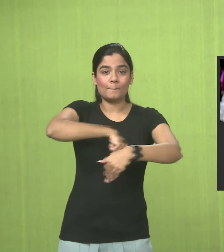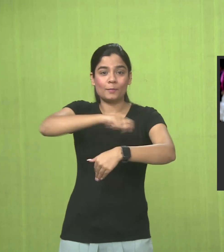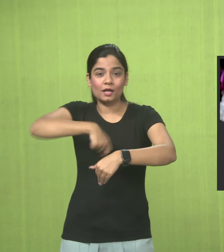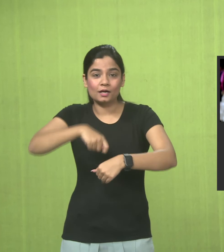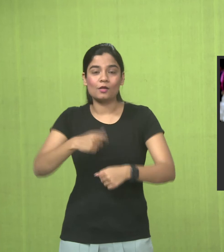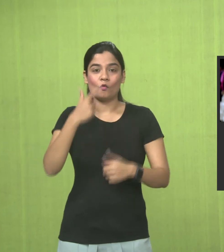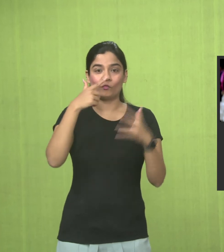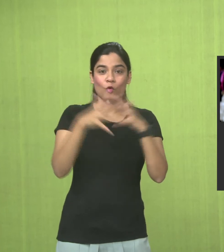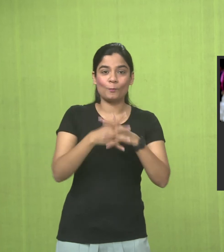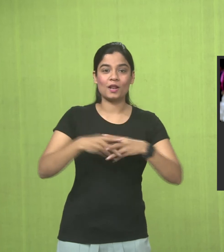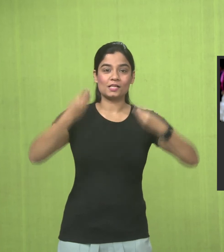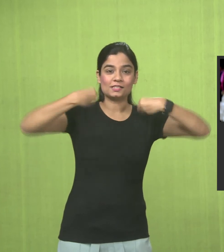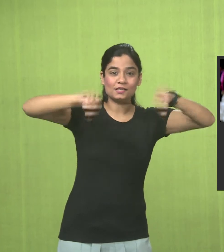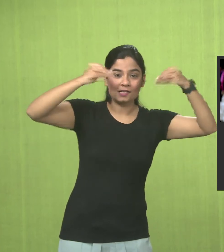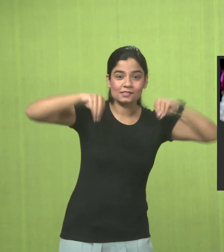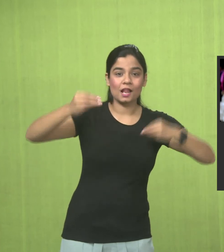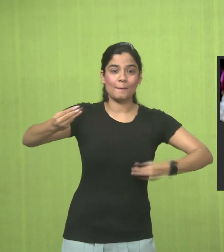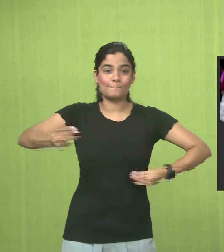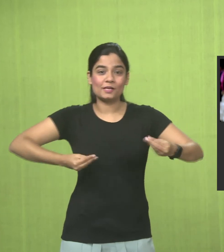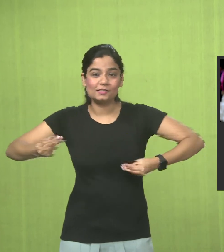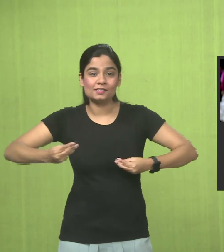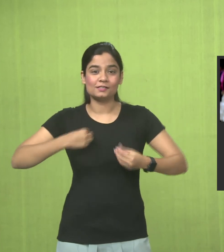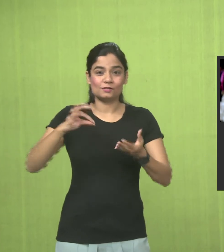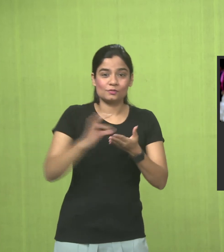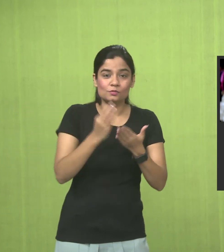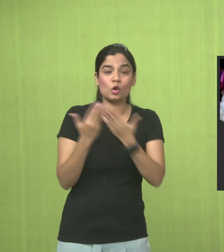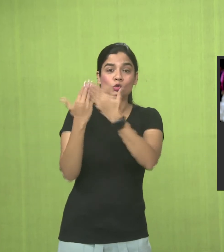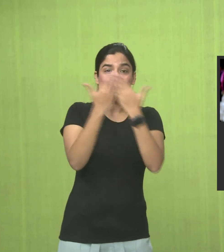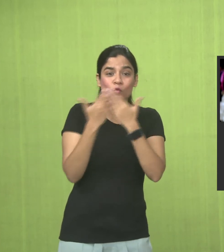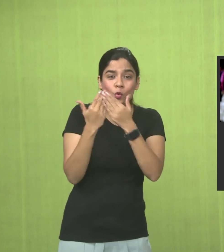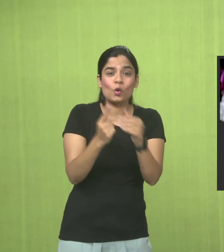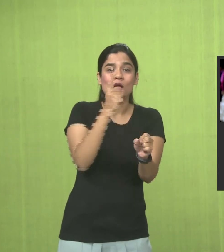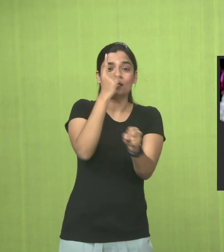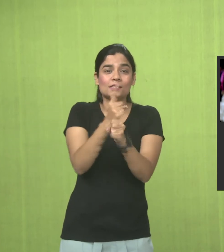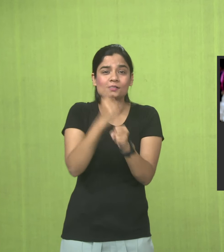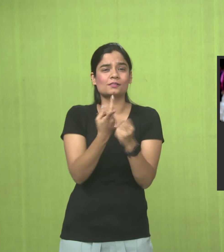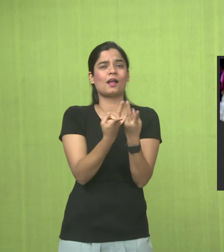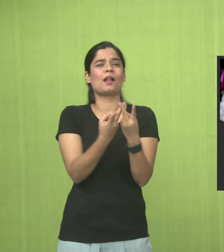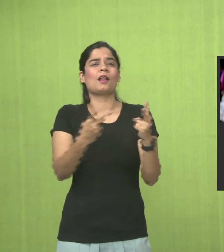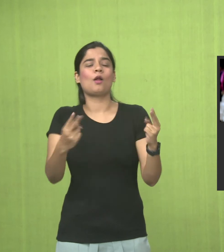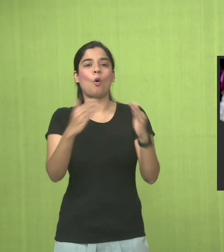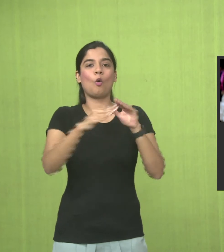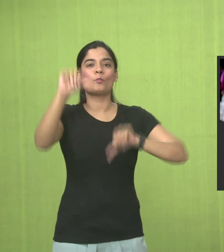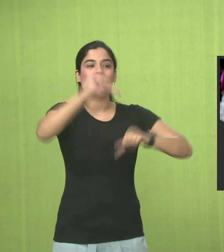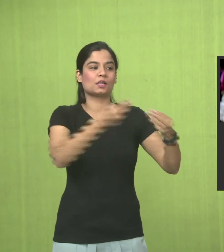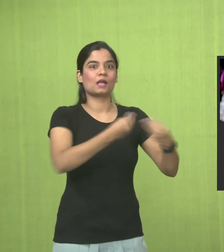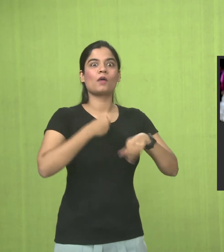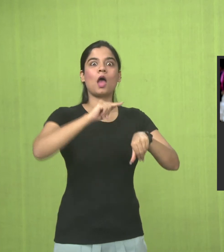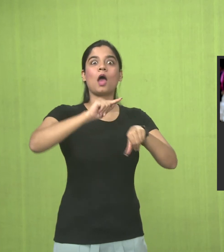nutrition, catering, textile, sales, industry, business, offices, schools.